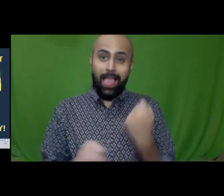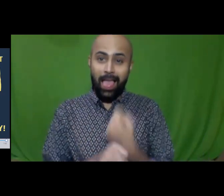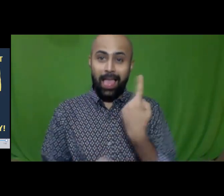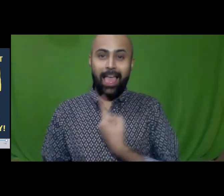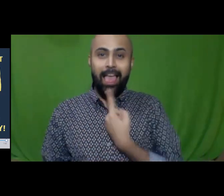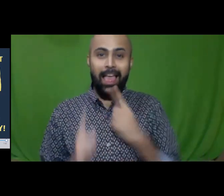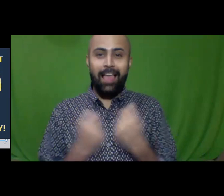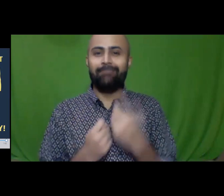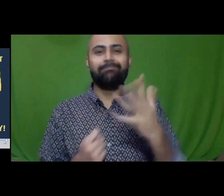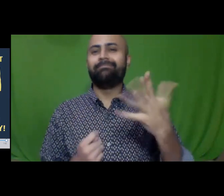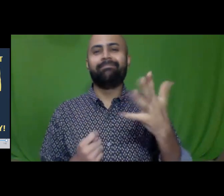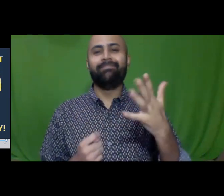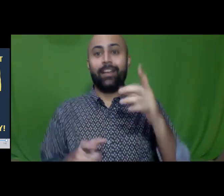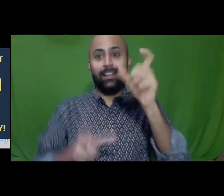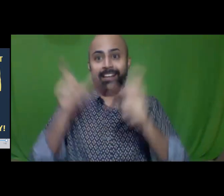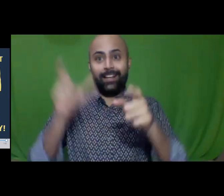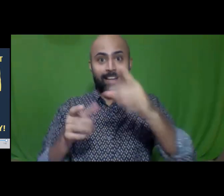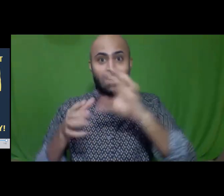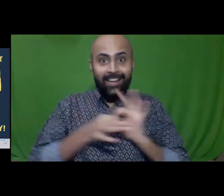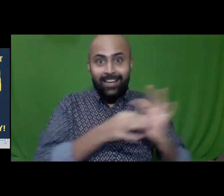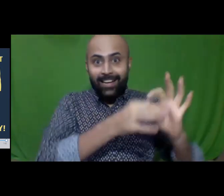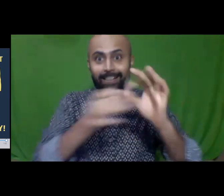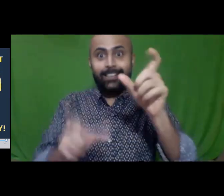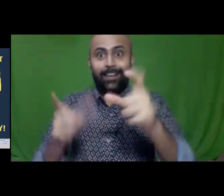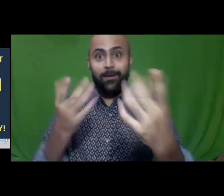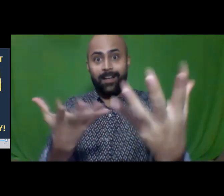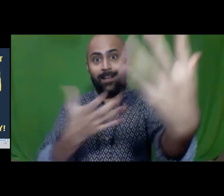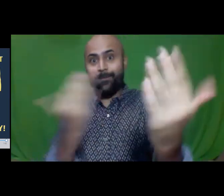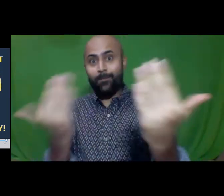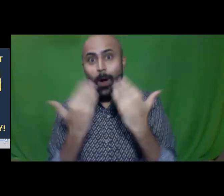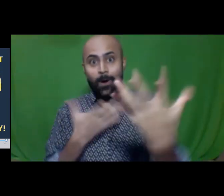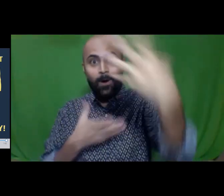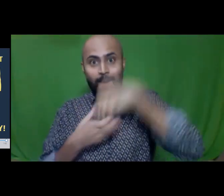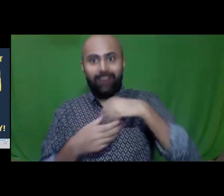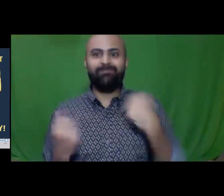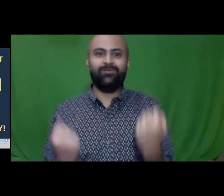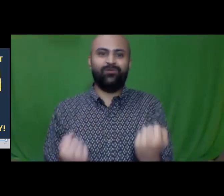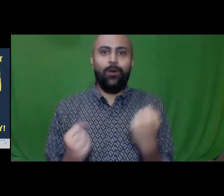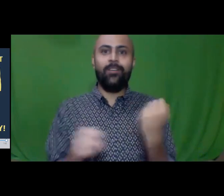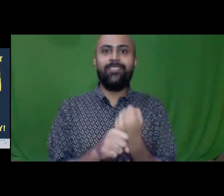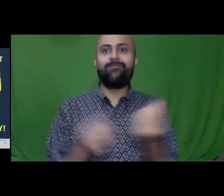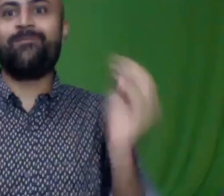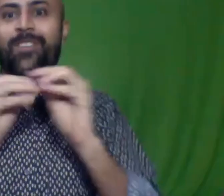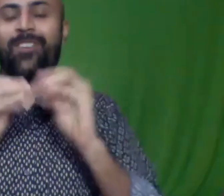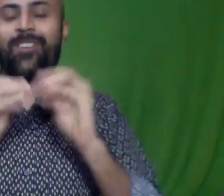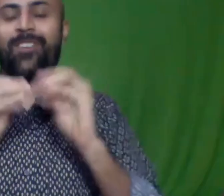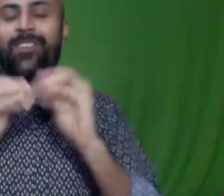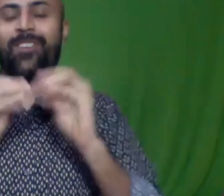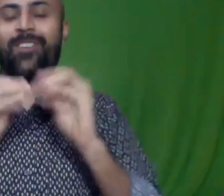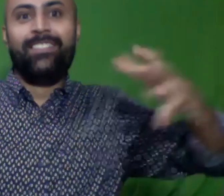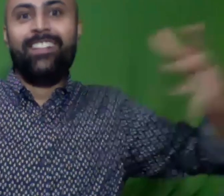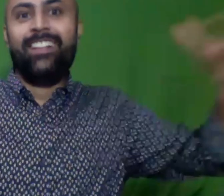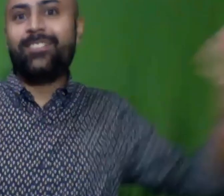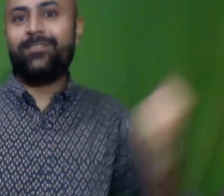Okay, so this is, we're not working alone. It's not like individuals can work alone, but it's different people, your support, and all of